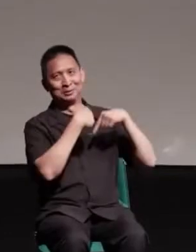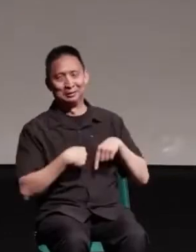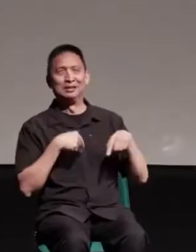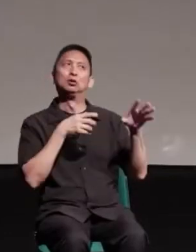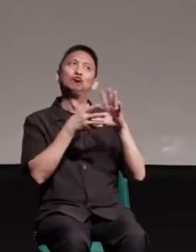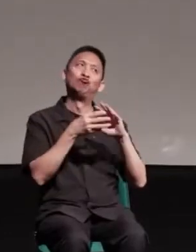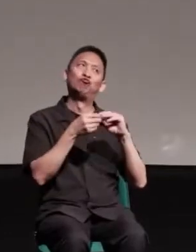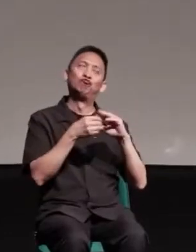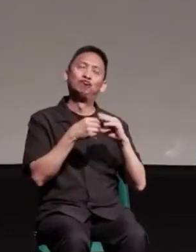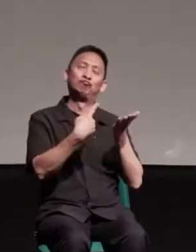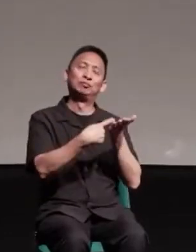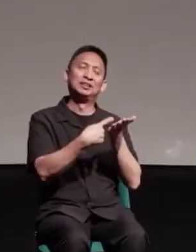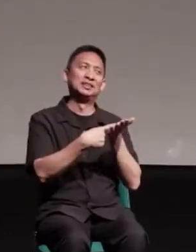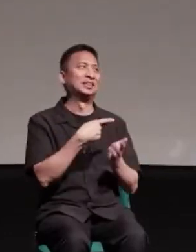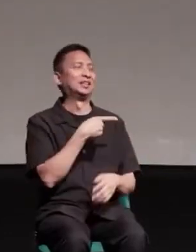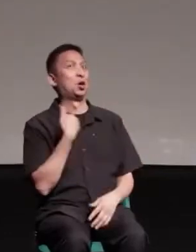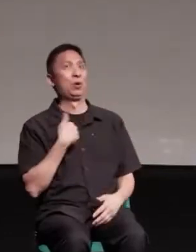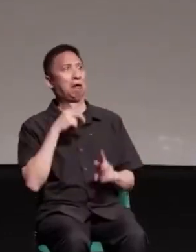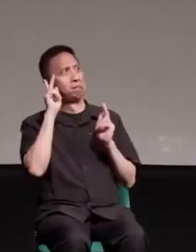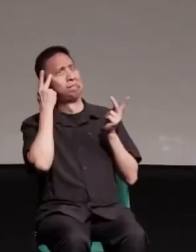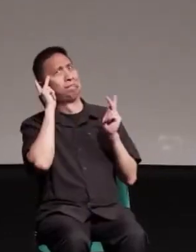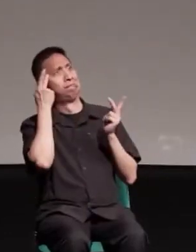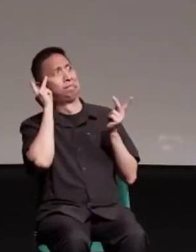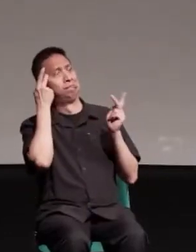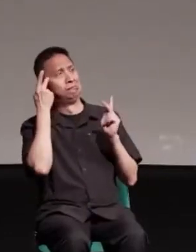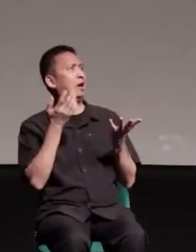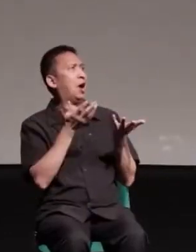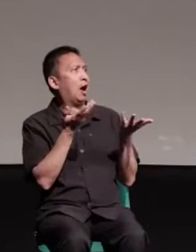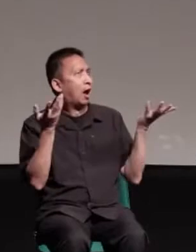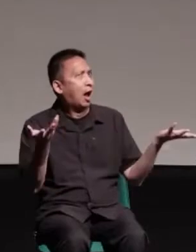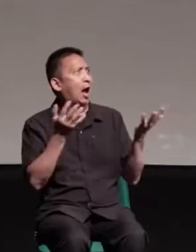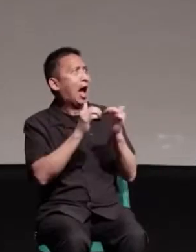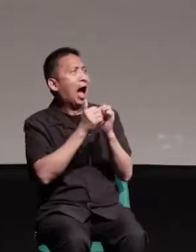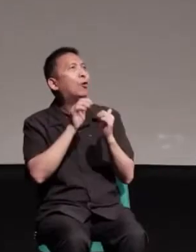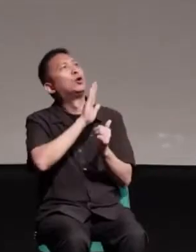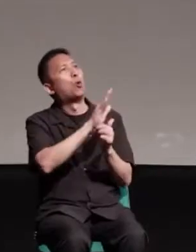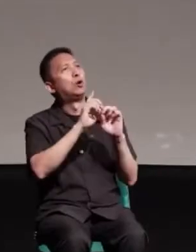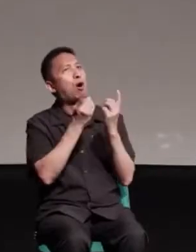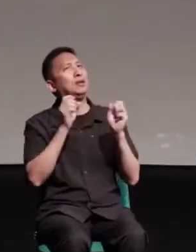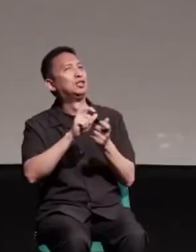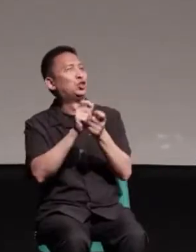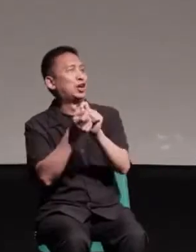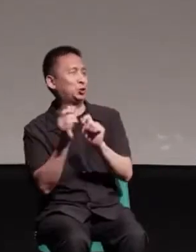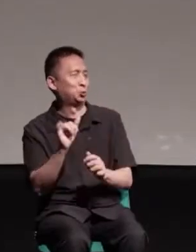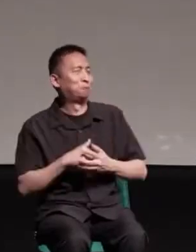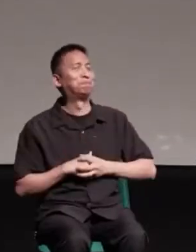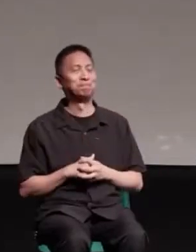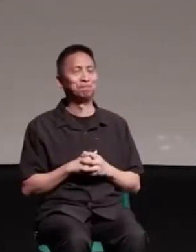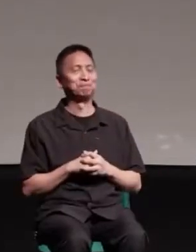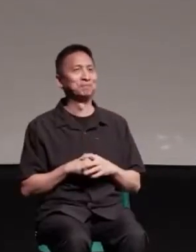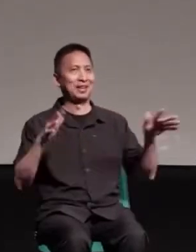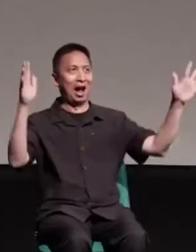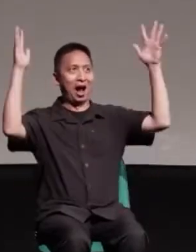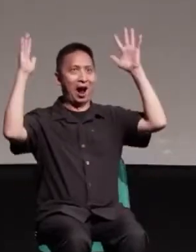as maybe hidebound as standards and practices also can change. So I'm